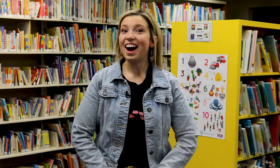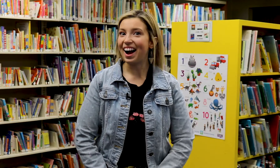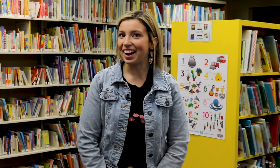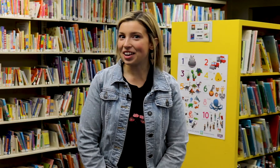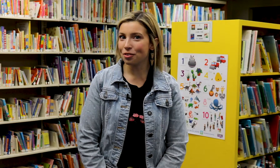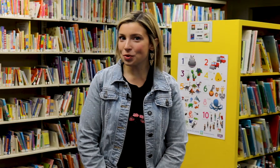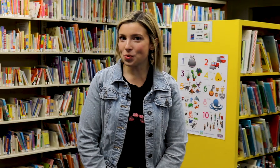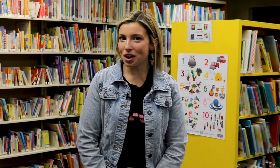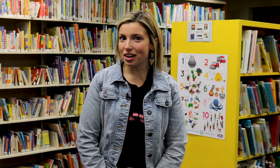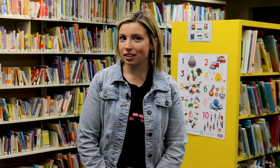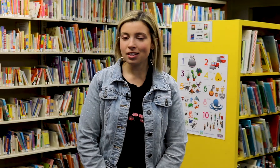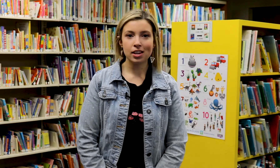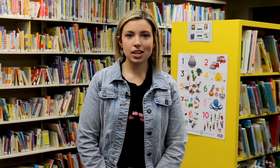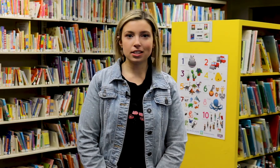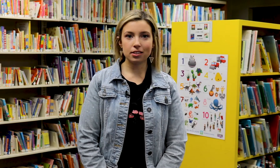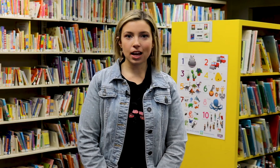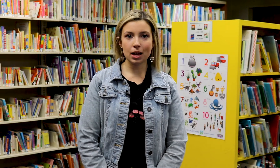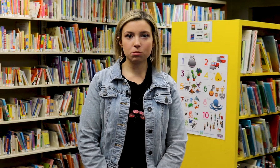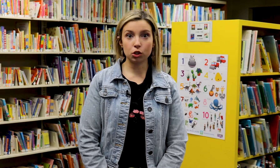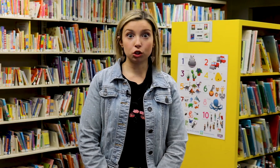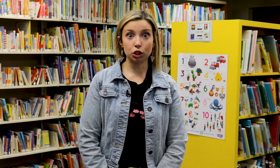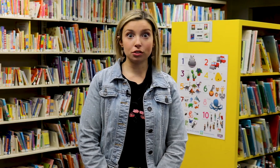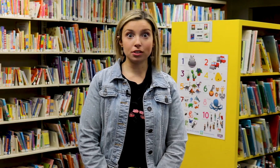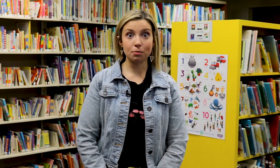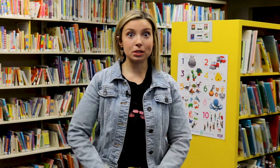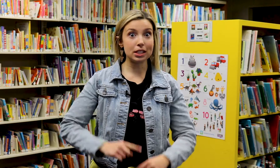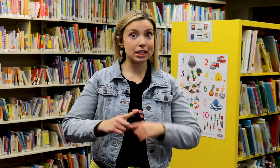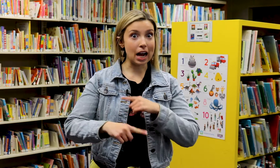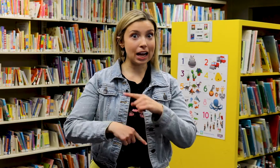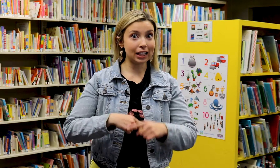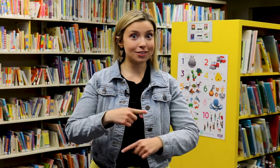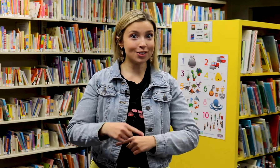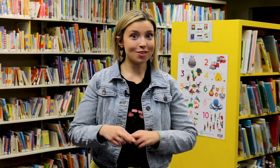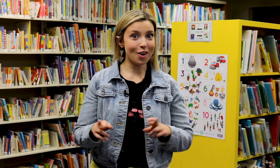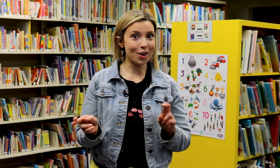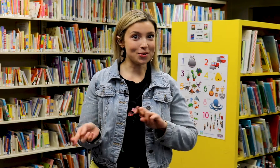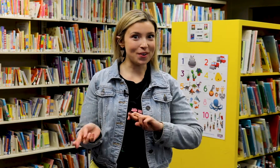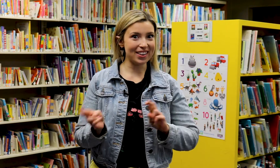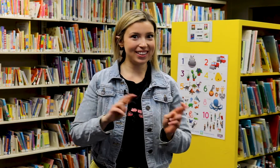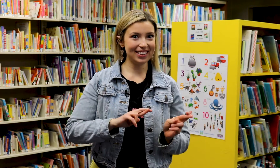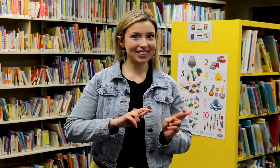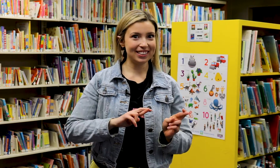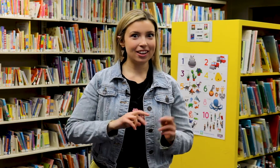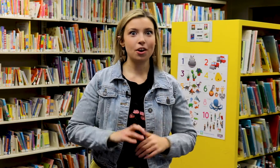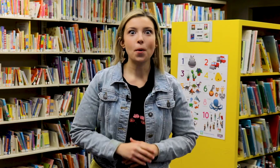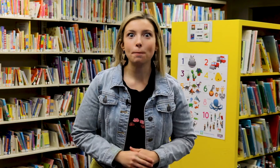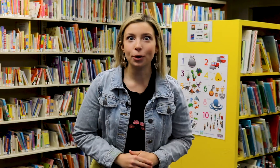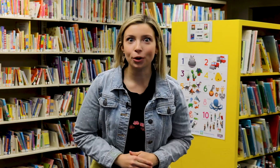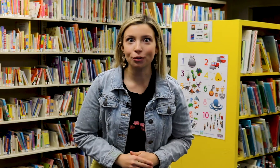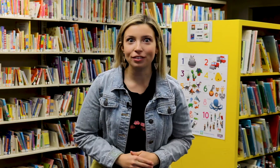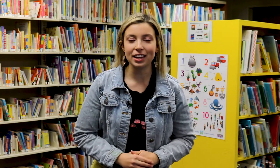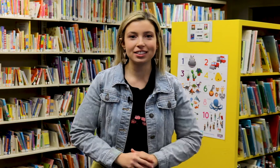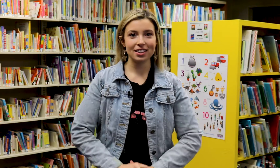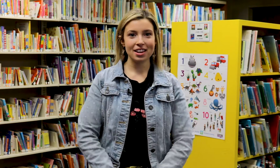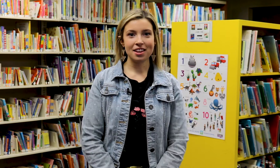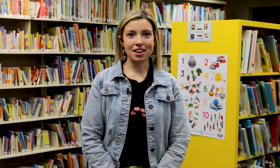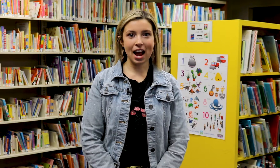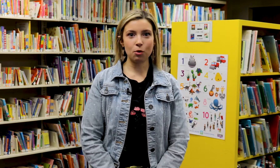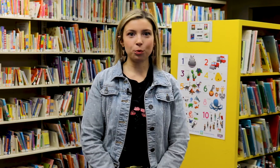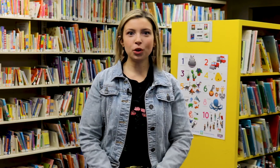Hi everyone, it is time to learn some science. Are you ready? Perfect. Now we're going